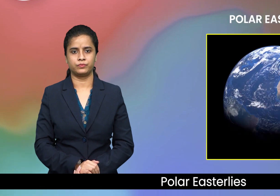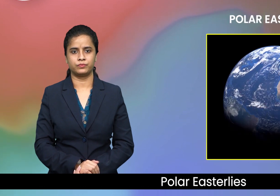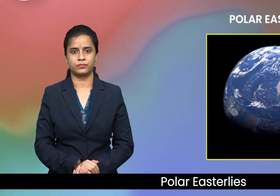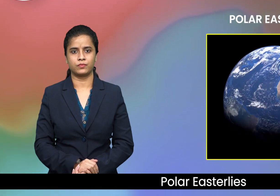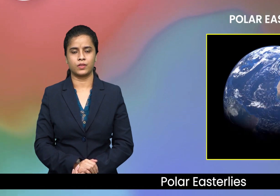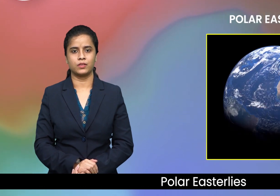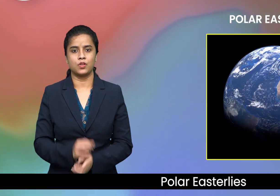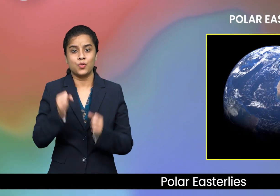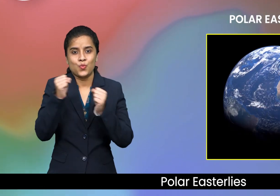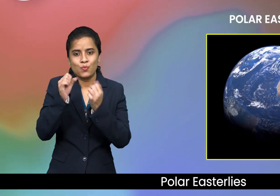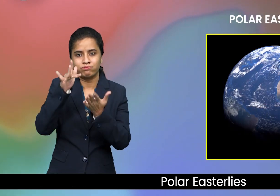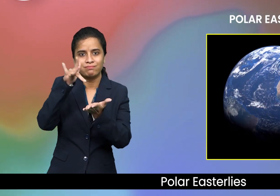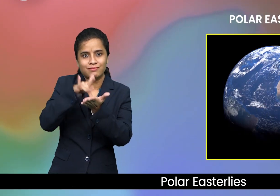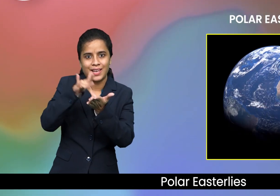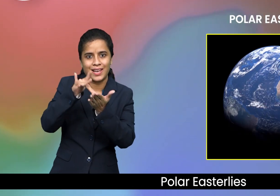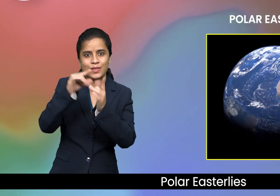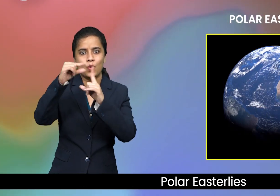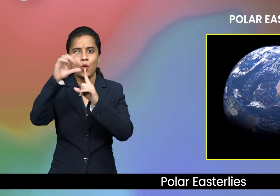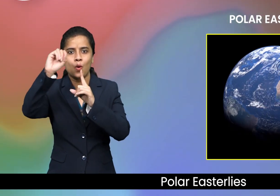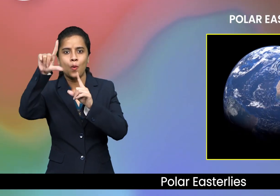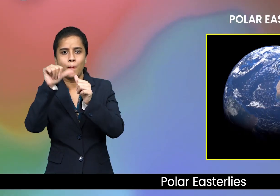Polar easterlies.